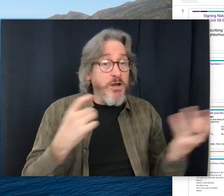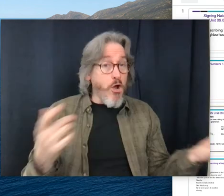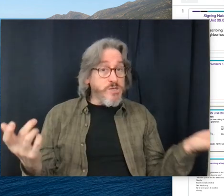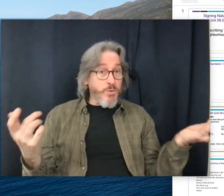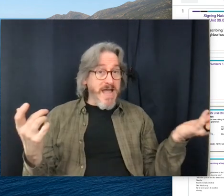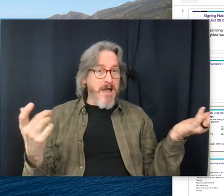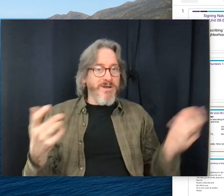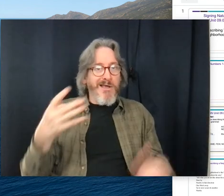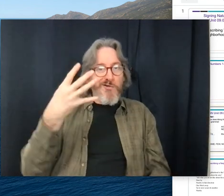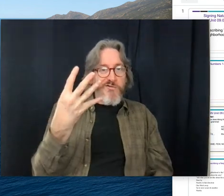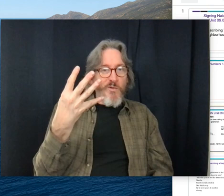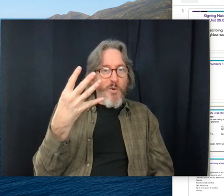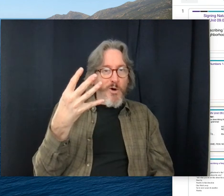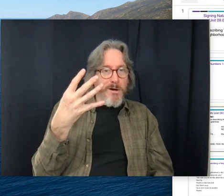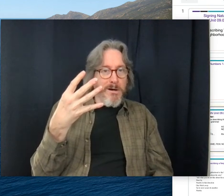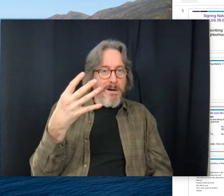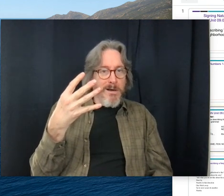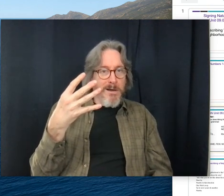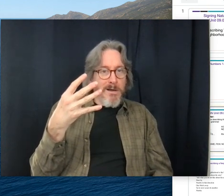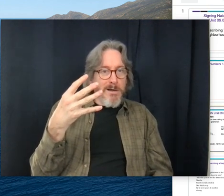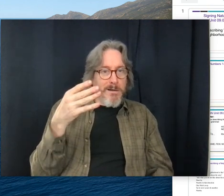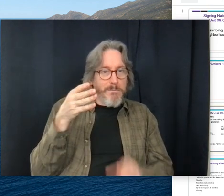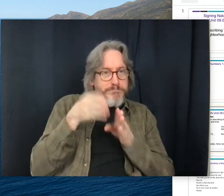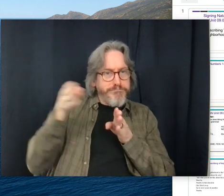We can also count 4